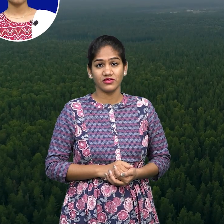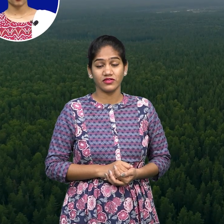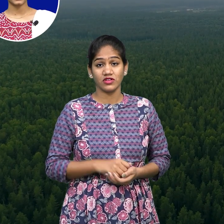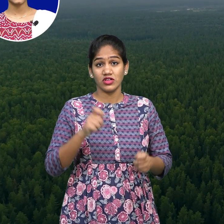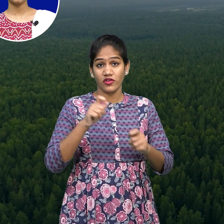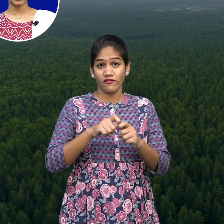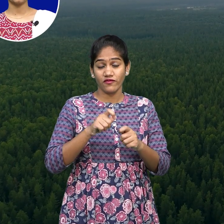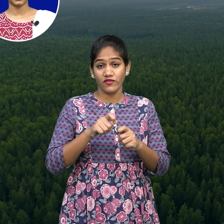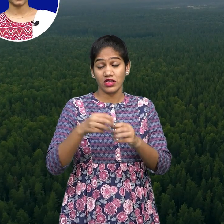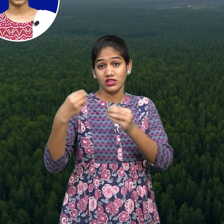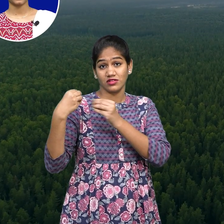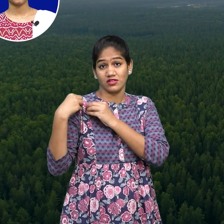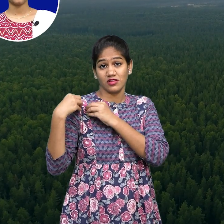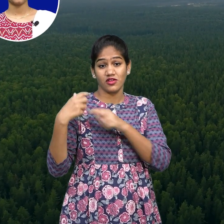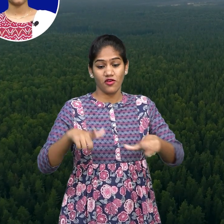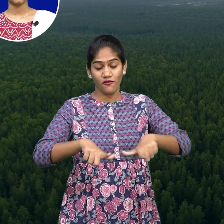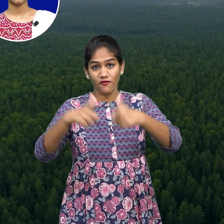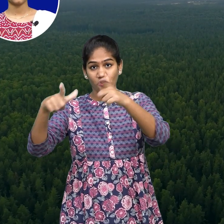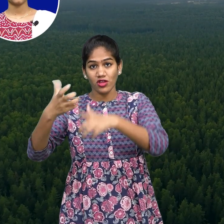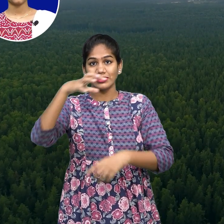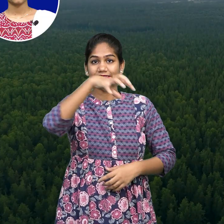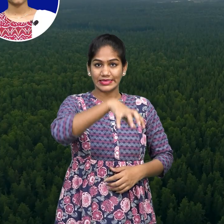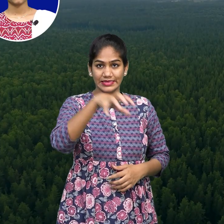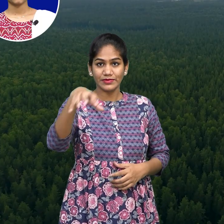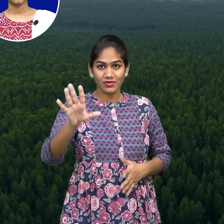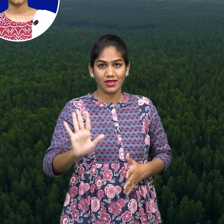Roles of Forest Department.